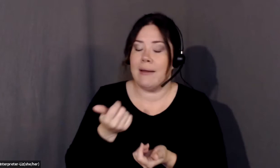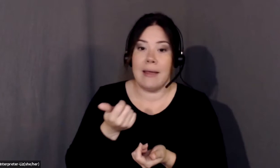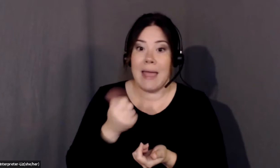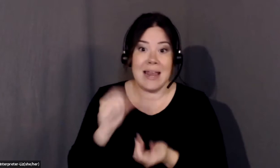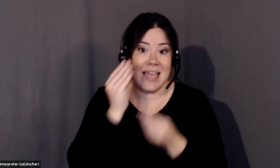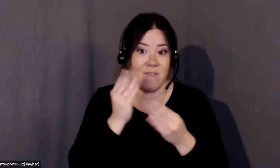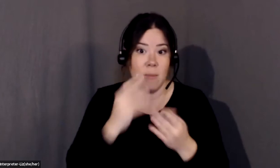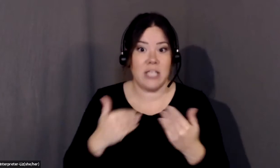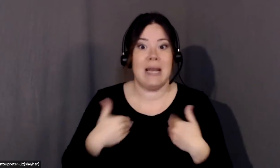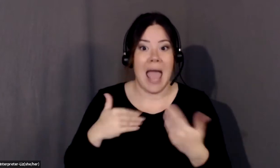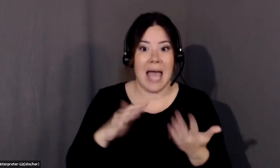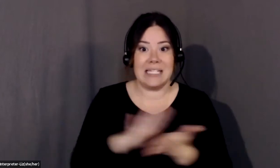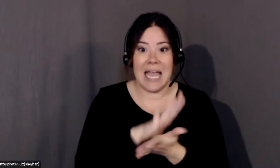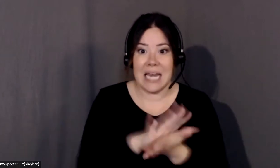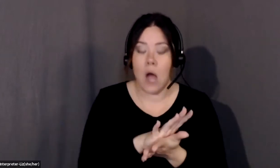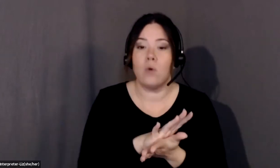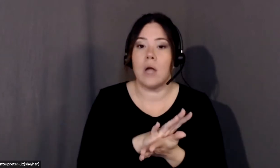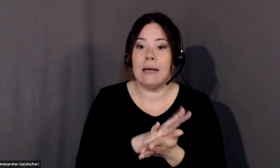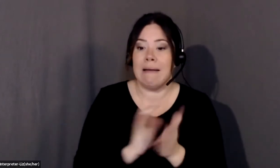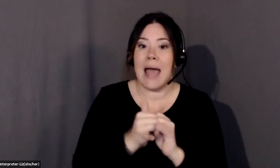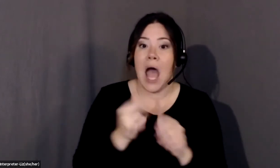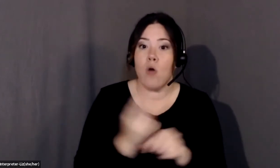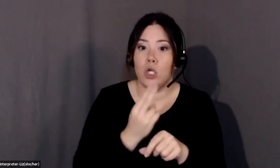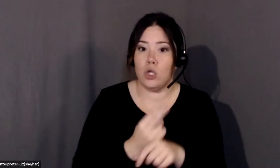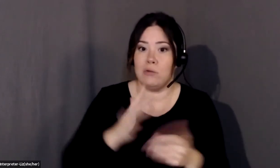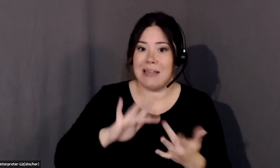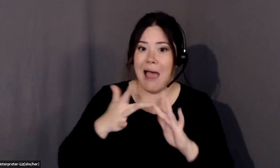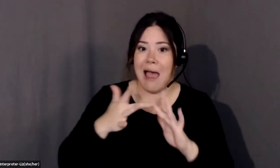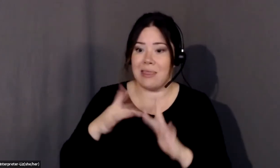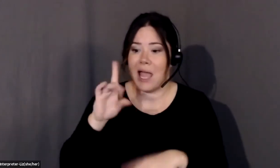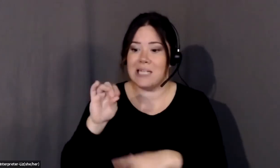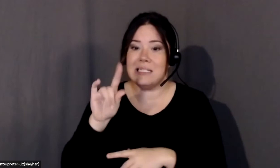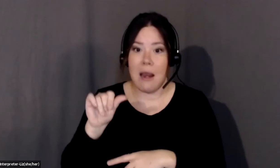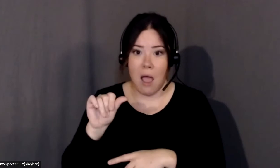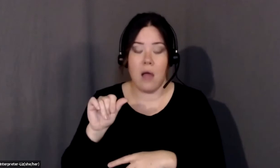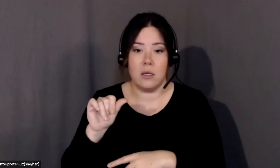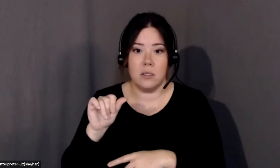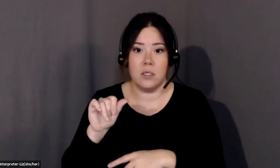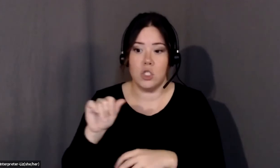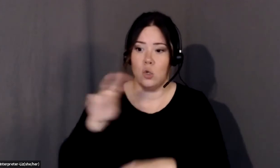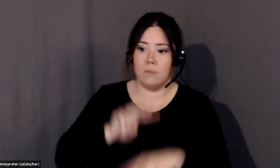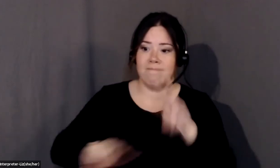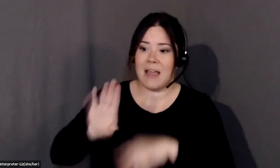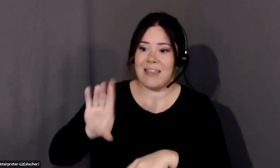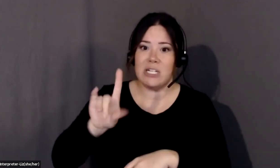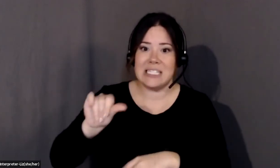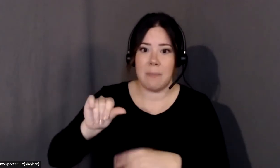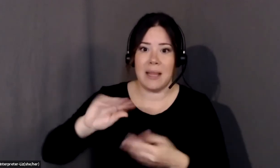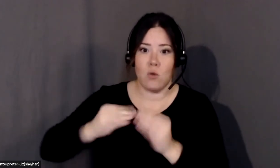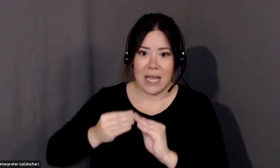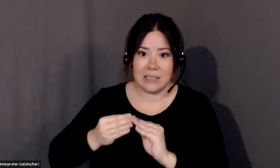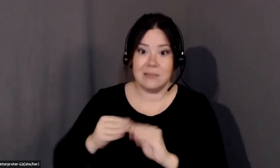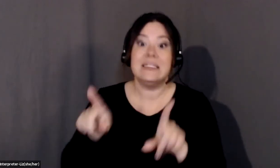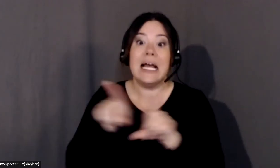has information on using online data to explore the disability rates as well as other